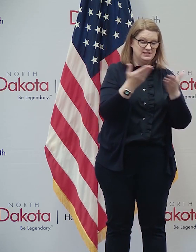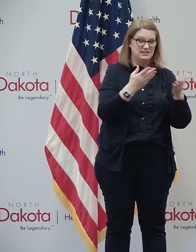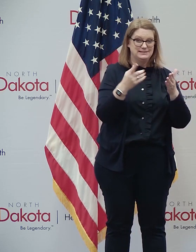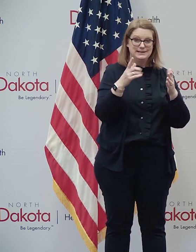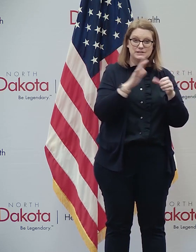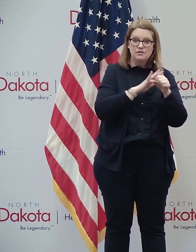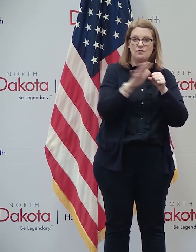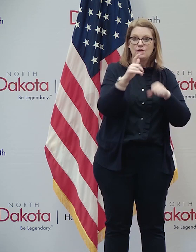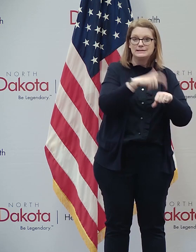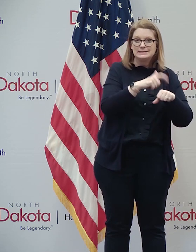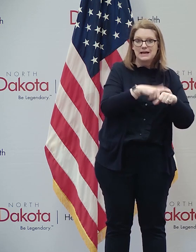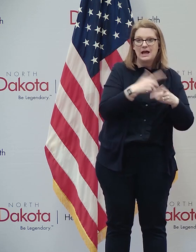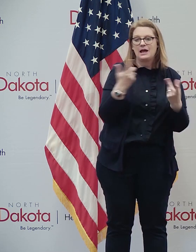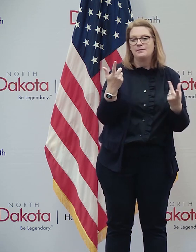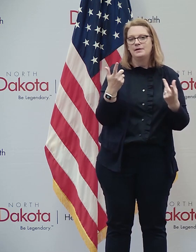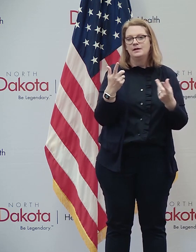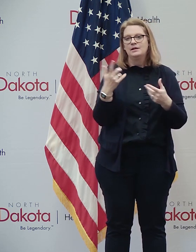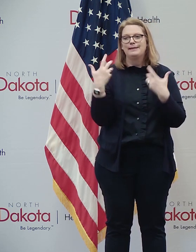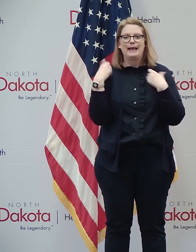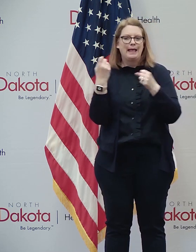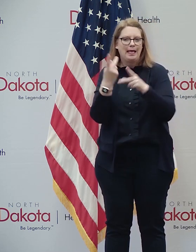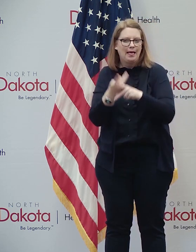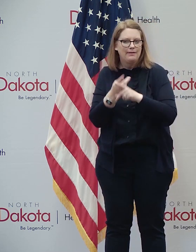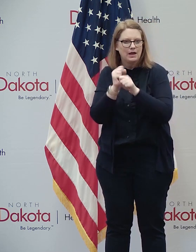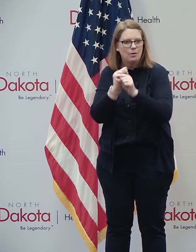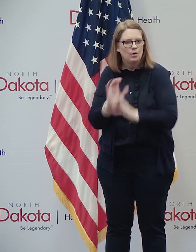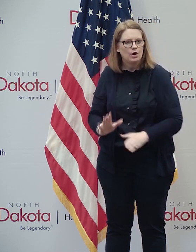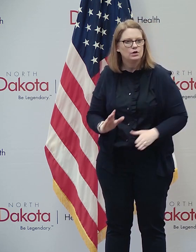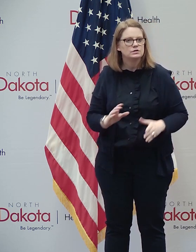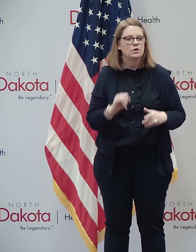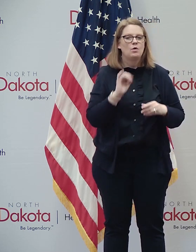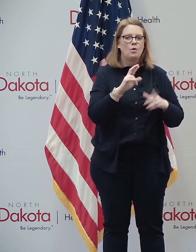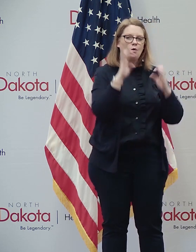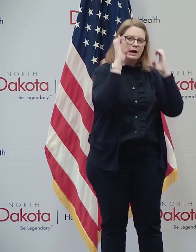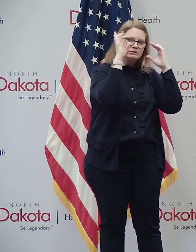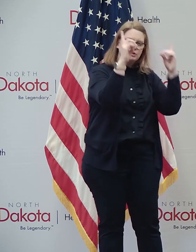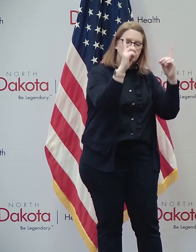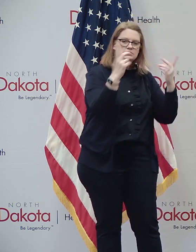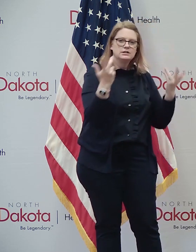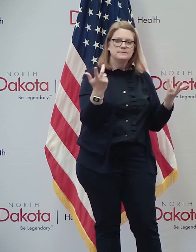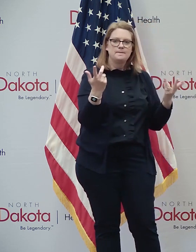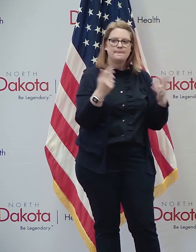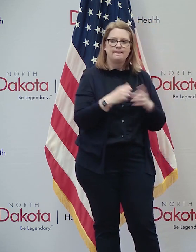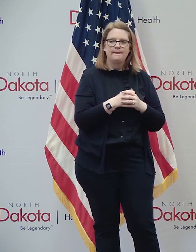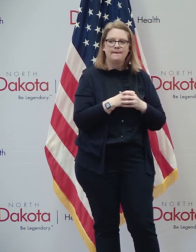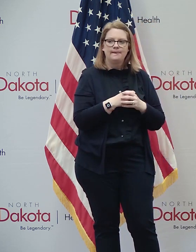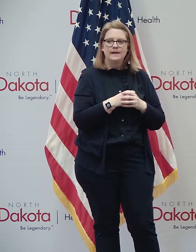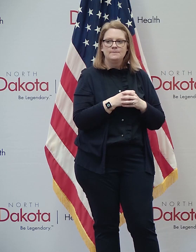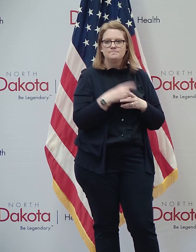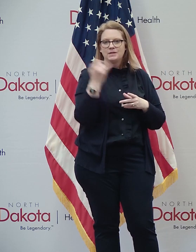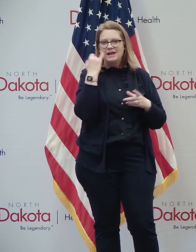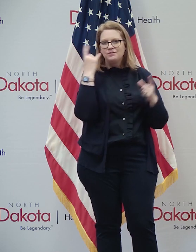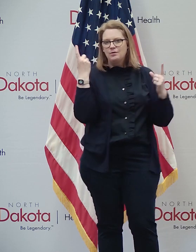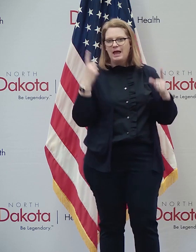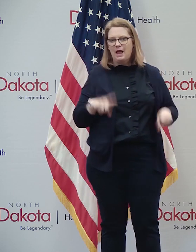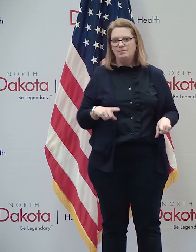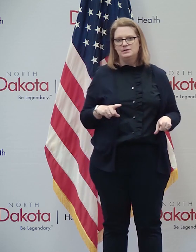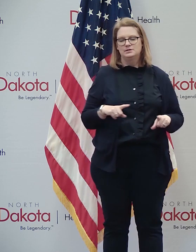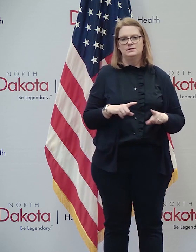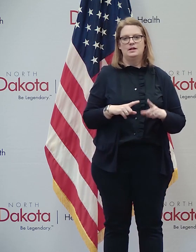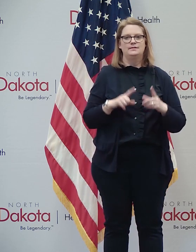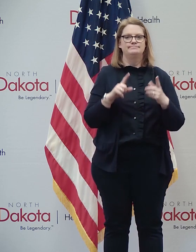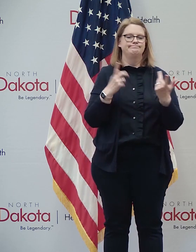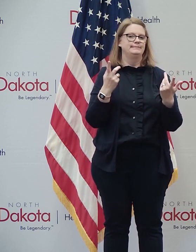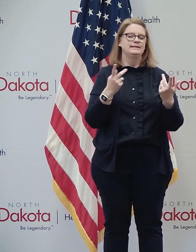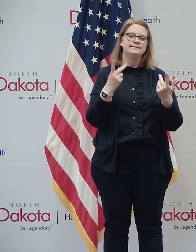get back out, and whether it was to a bar, a restaurant, a retail store, or any place that you might have been,